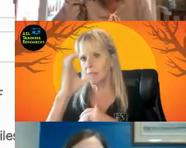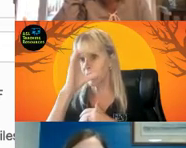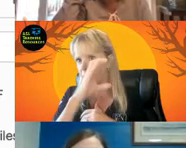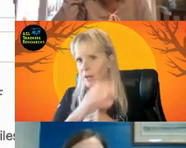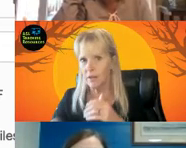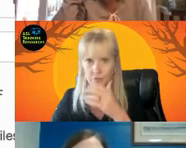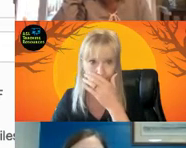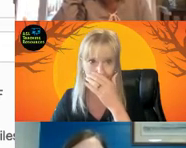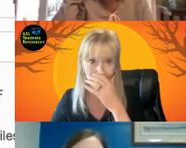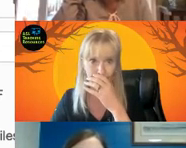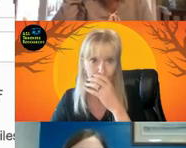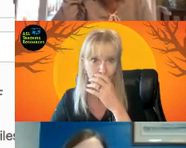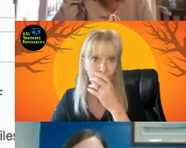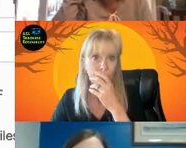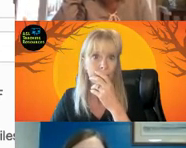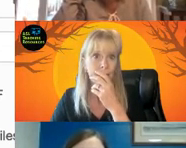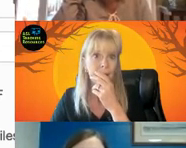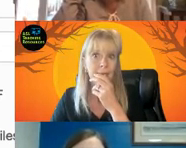you instead of having to hunt for everything.